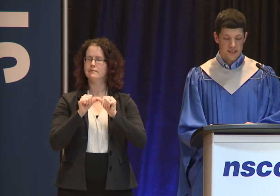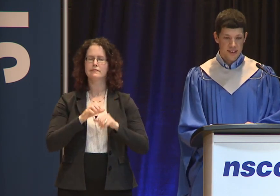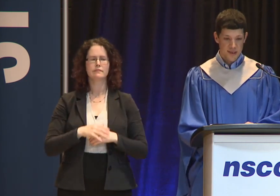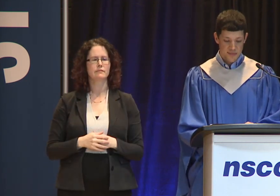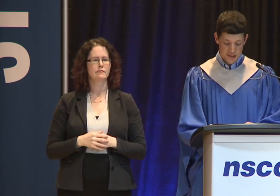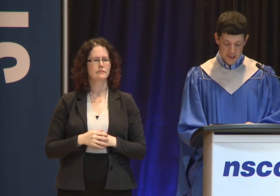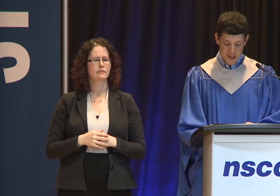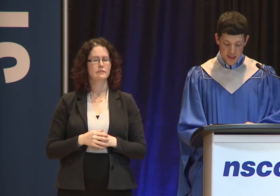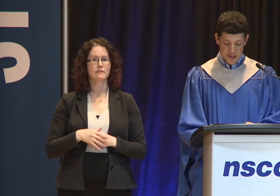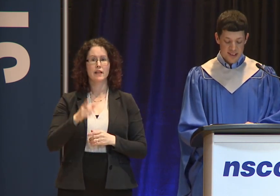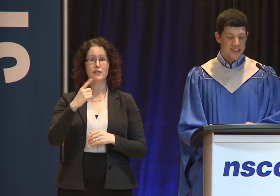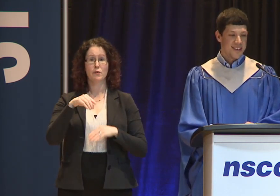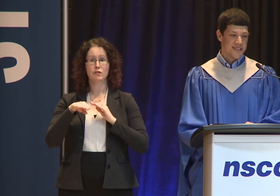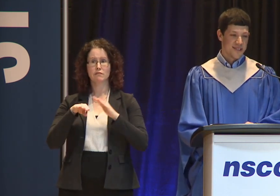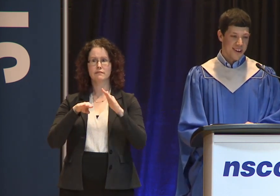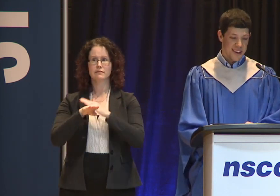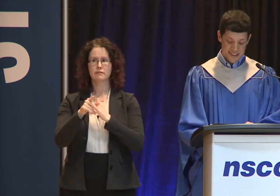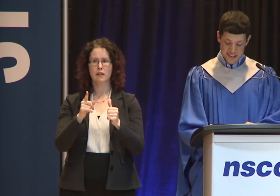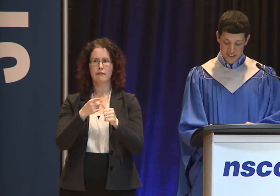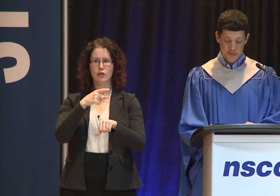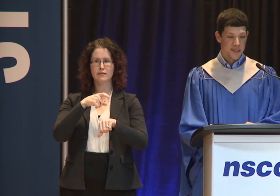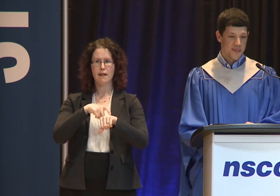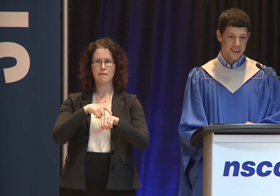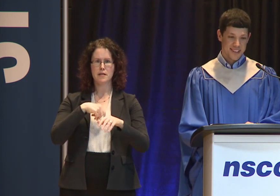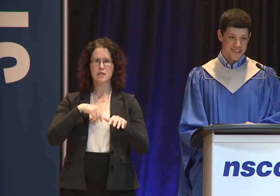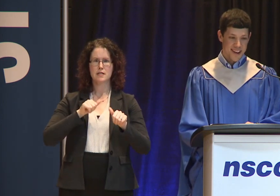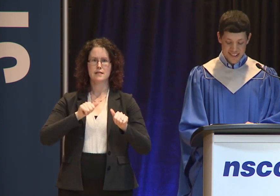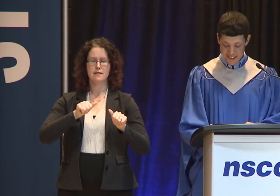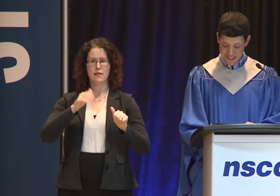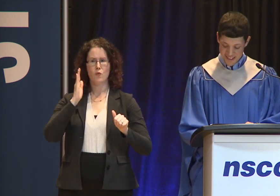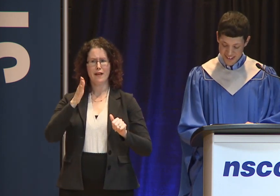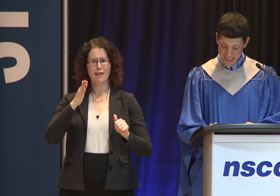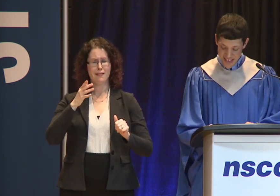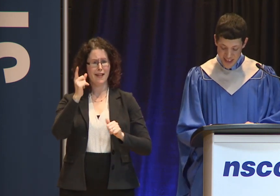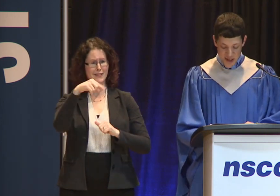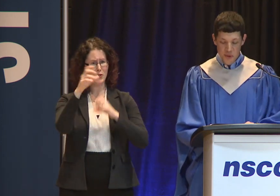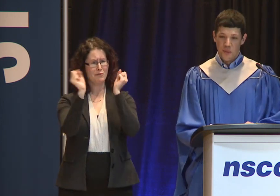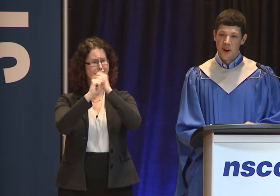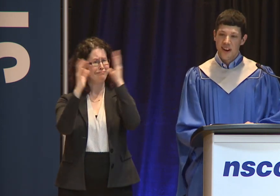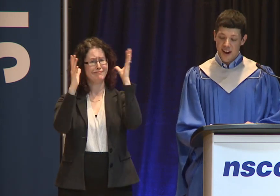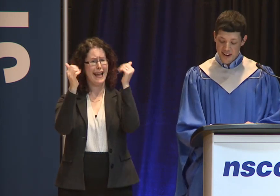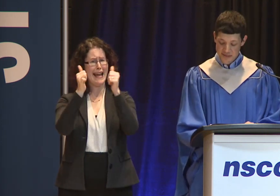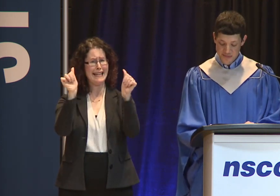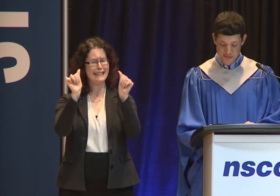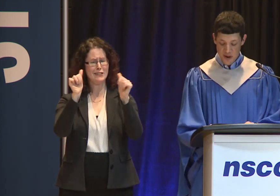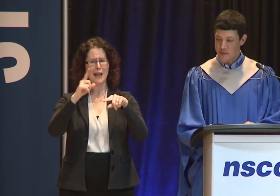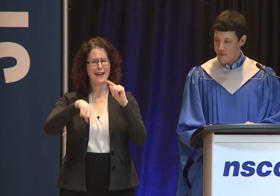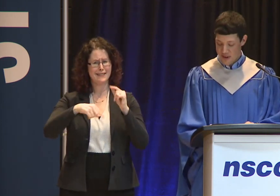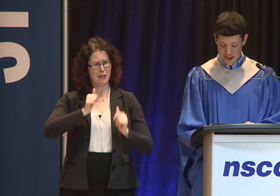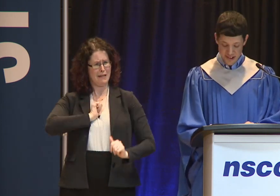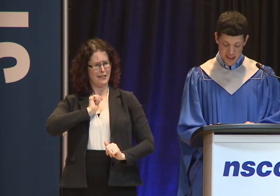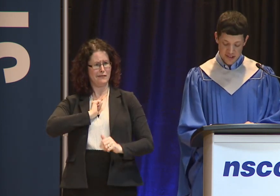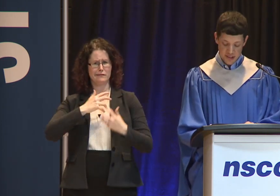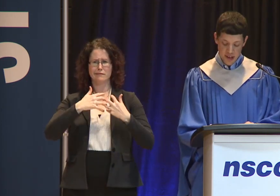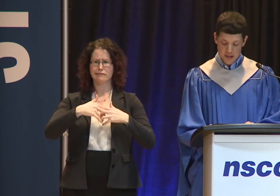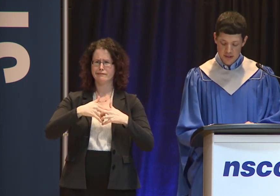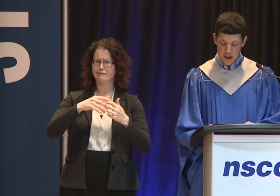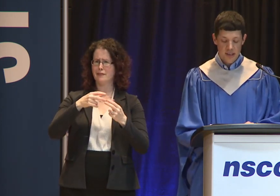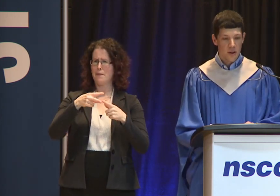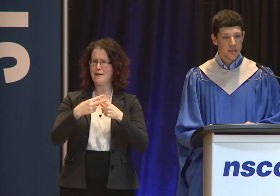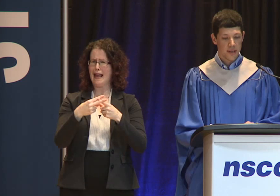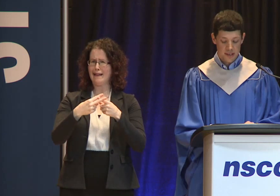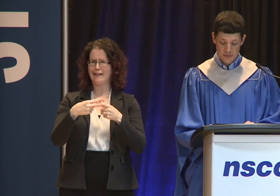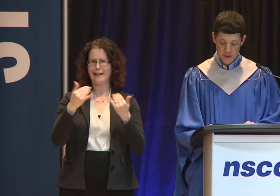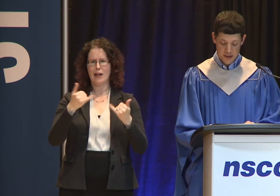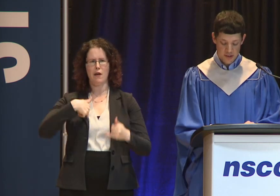always what they seem. This is a diesel grad delivering the final address. Work hard, but remember that success is